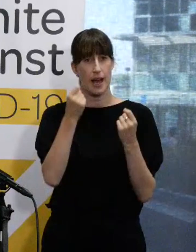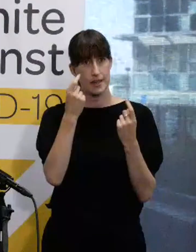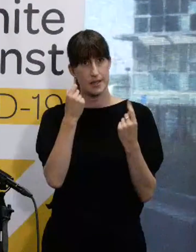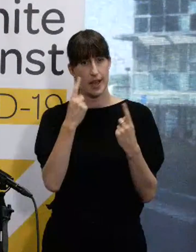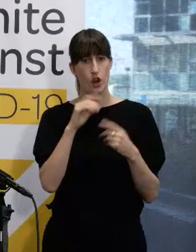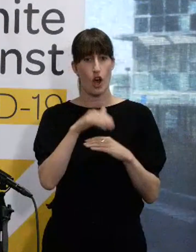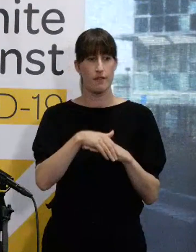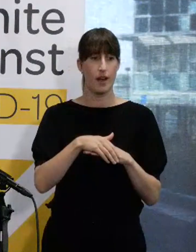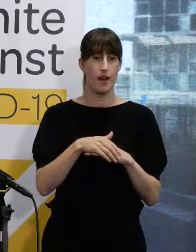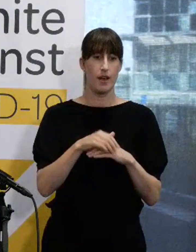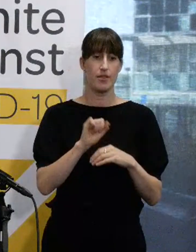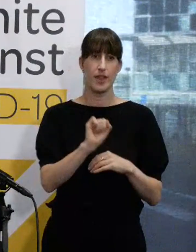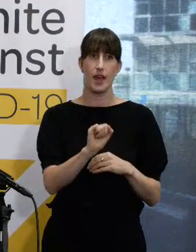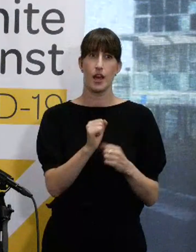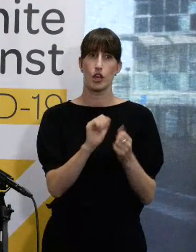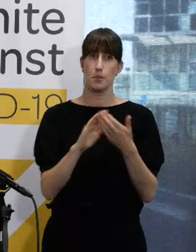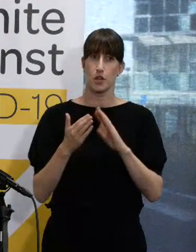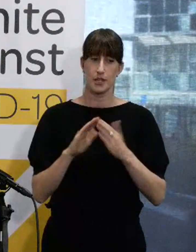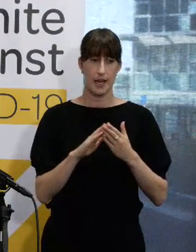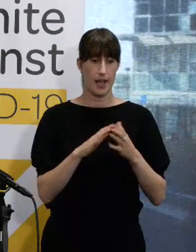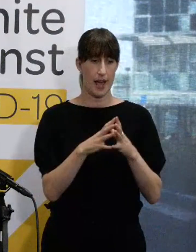to vaccinate and the